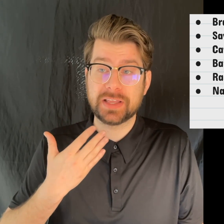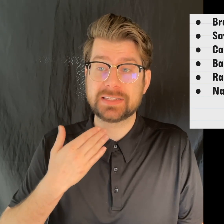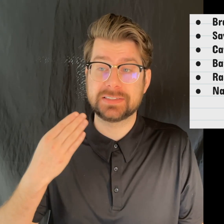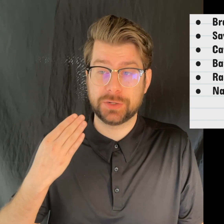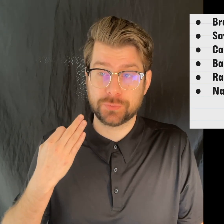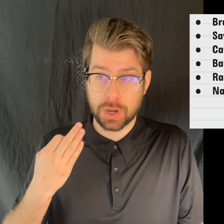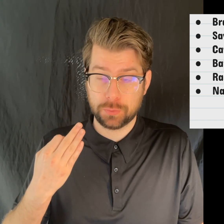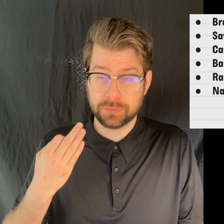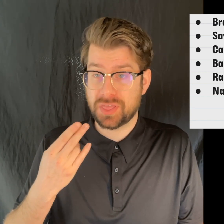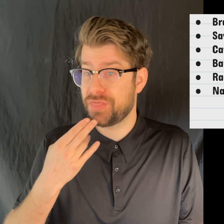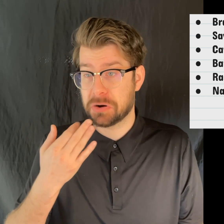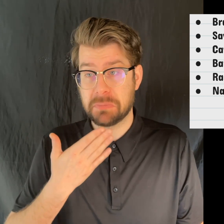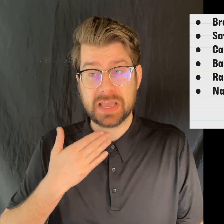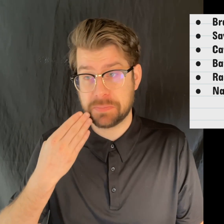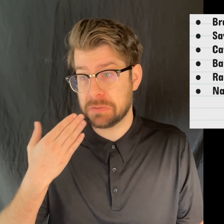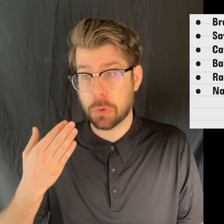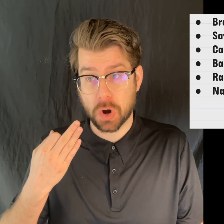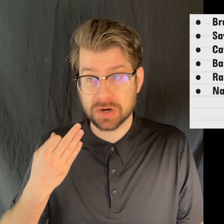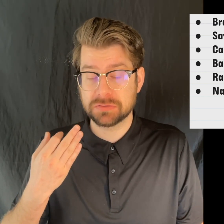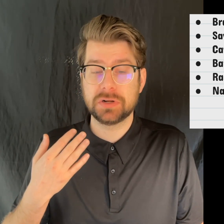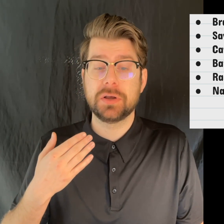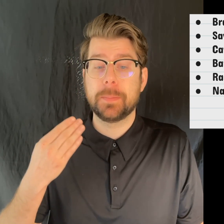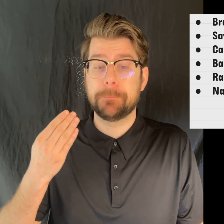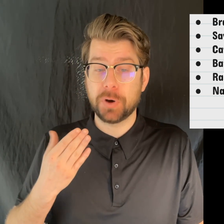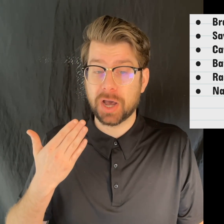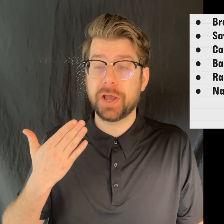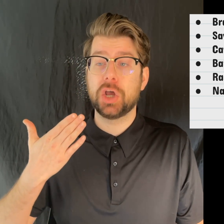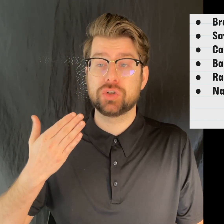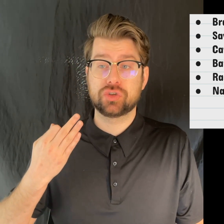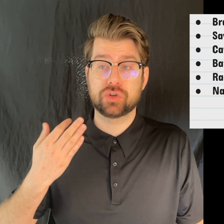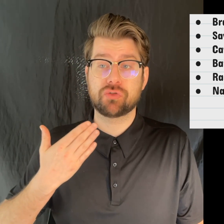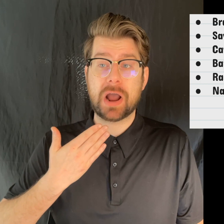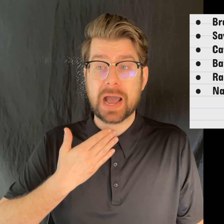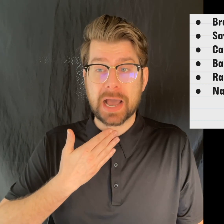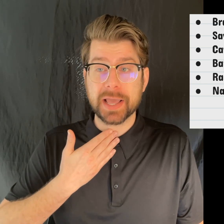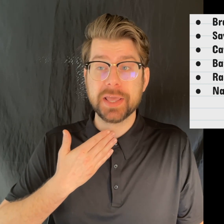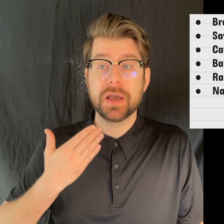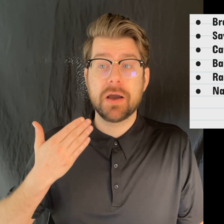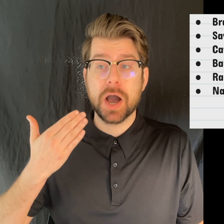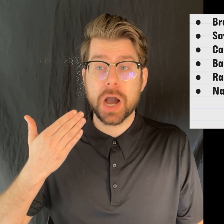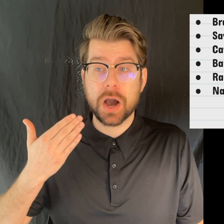flicks in a row, there may be more, but try